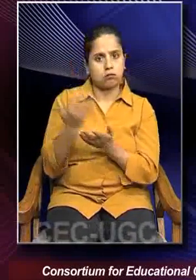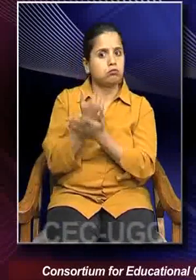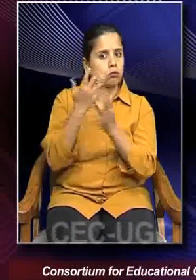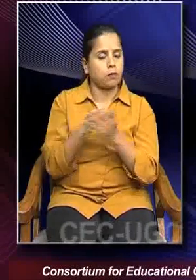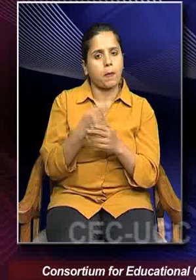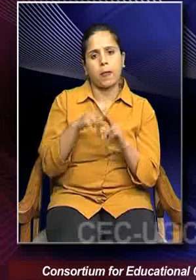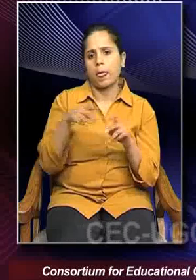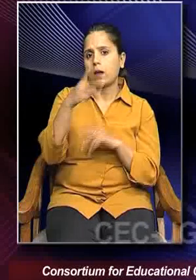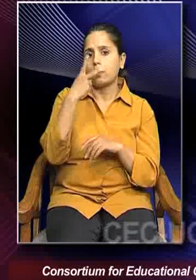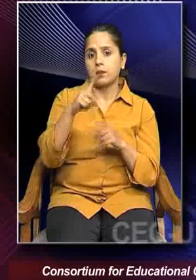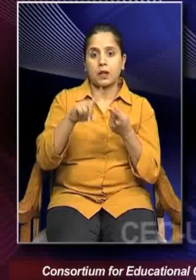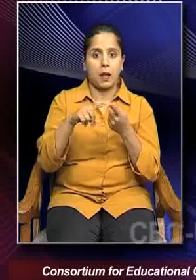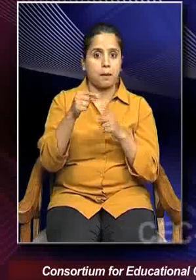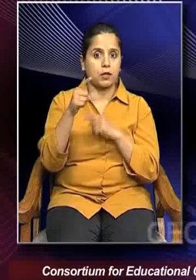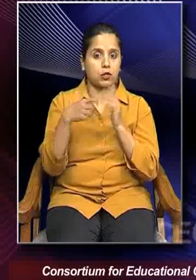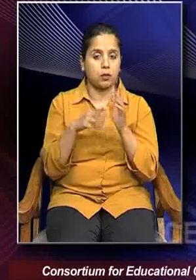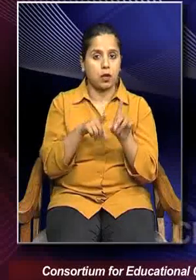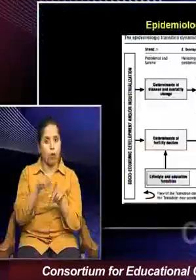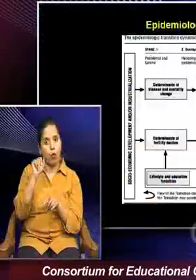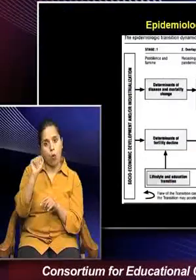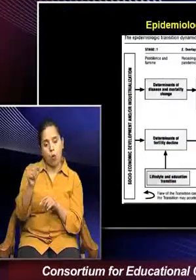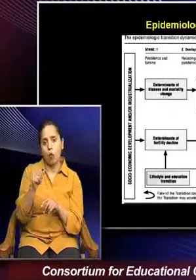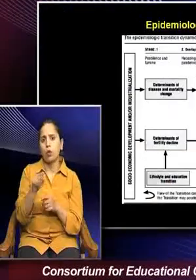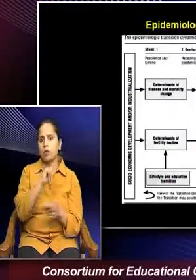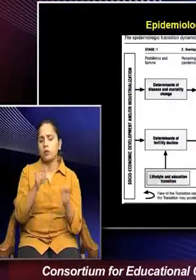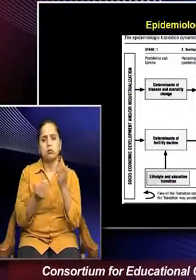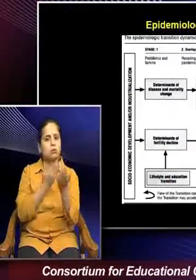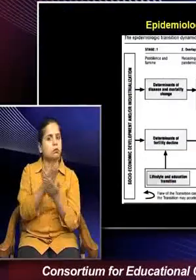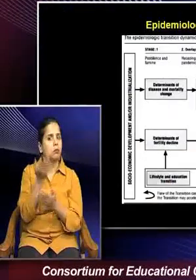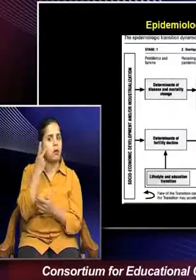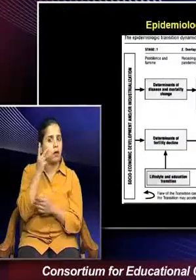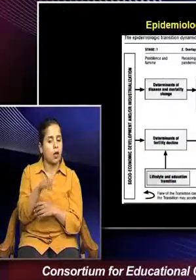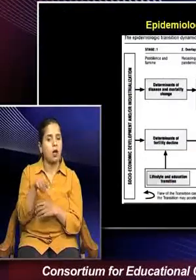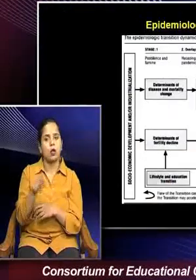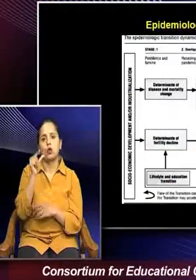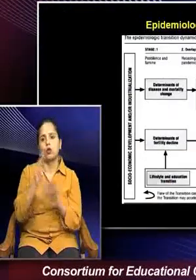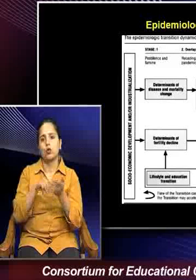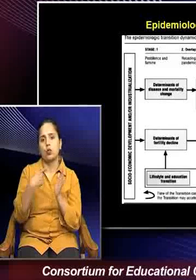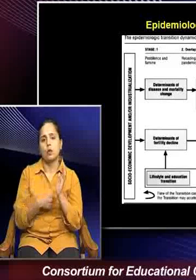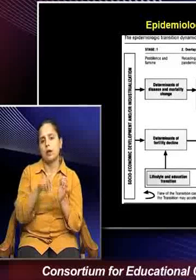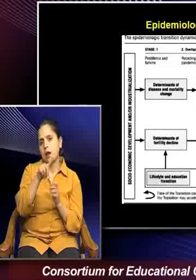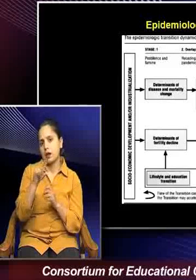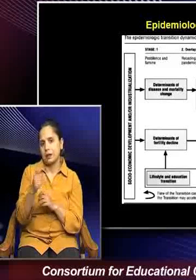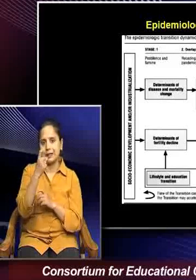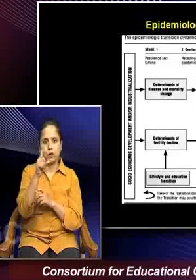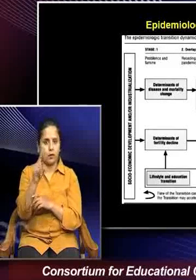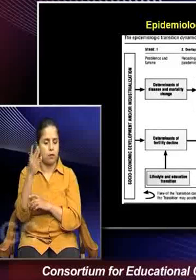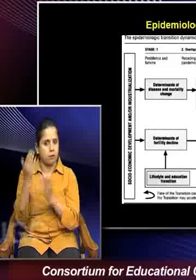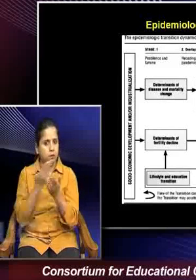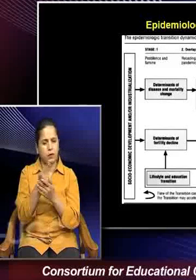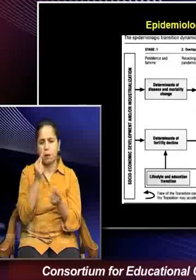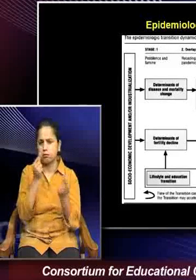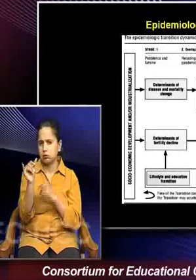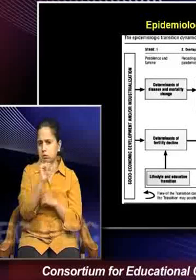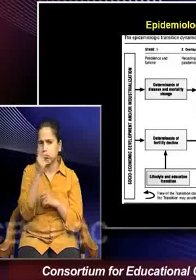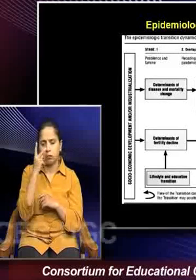you look at the epidemiological transition model, which was proposed by Omoran in 1971, is very much similar to what we